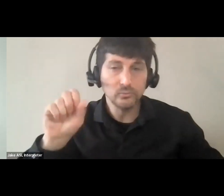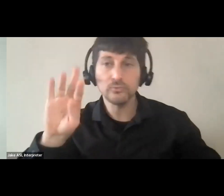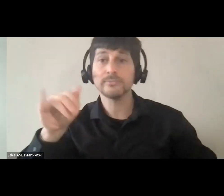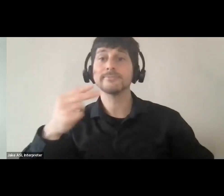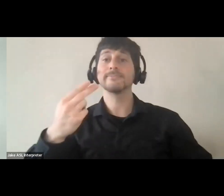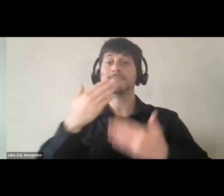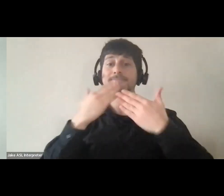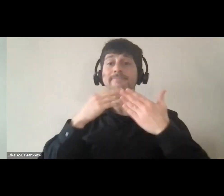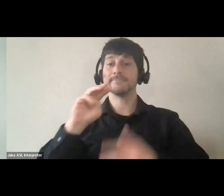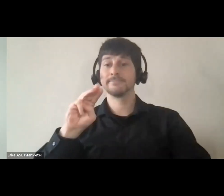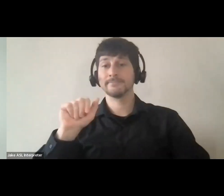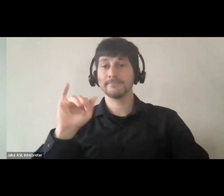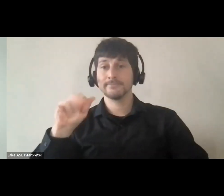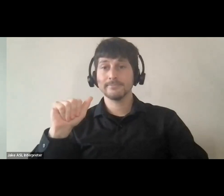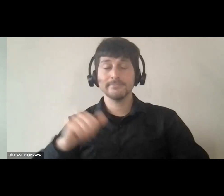Thank you, Maria.